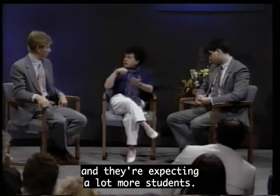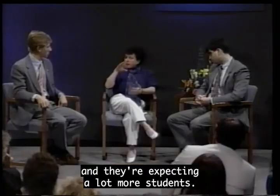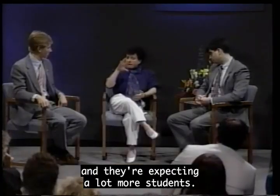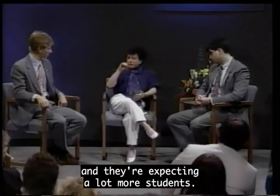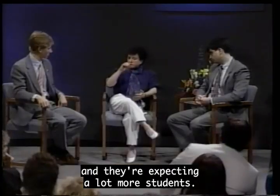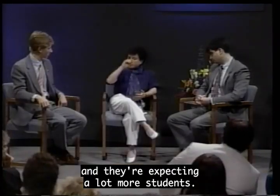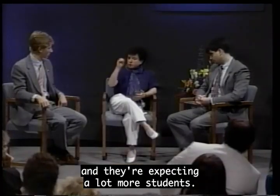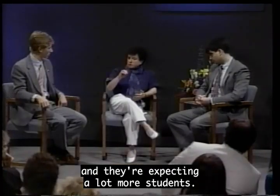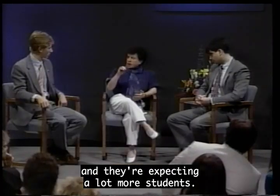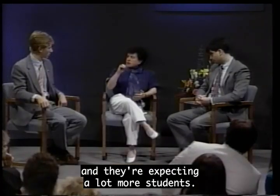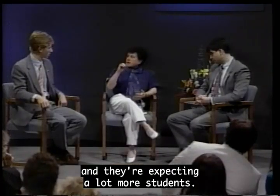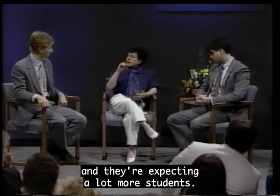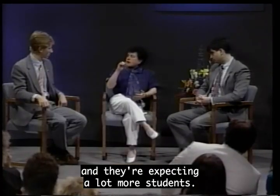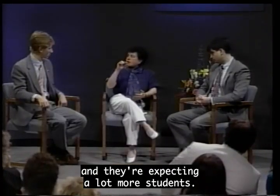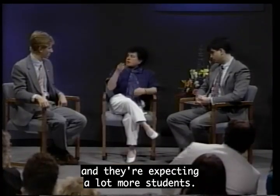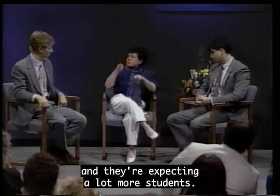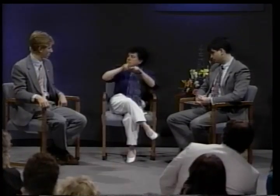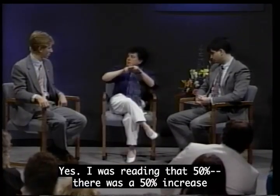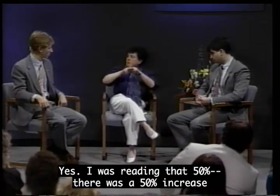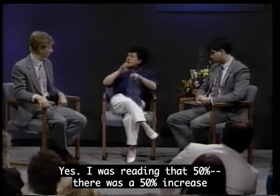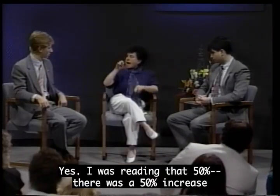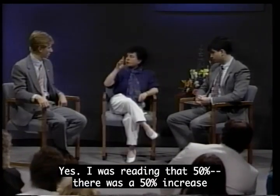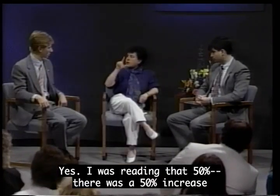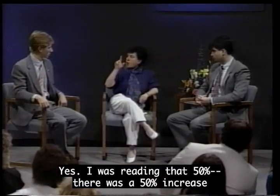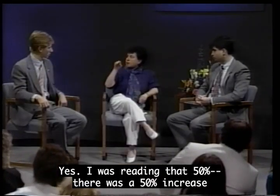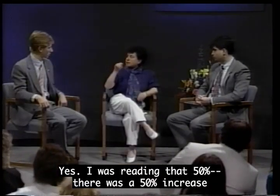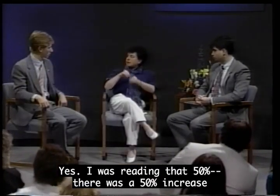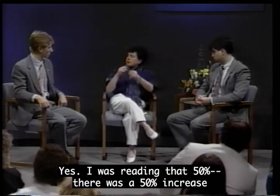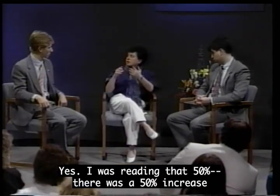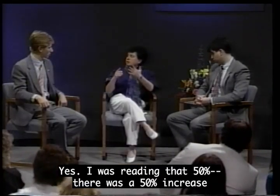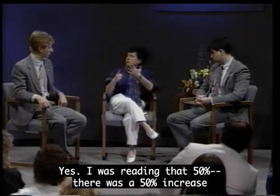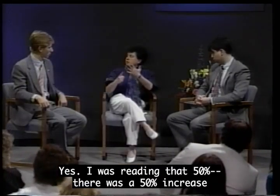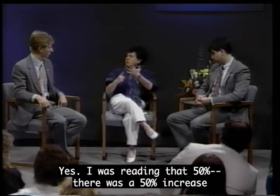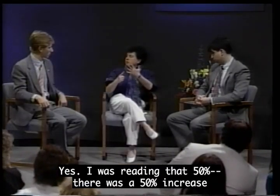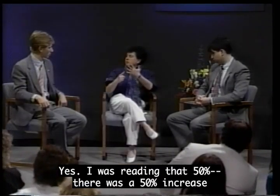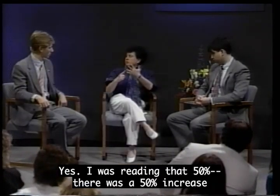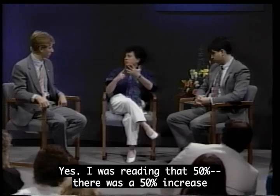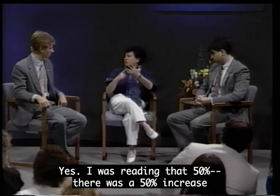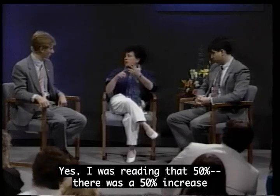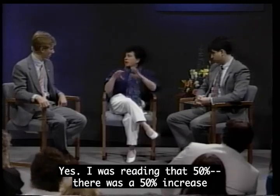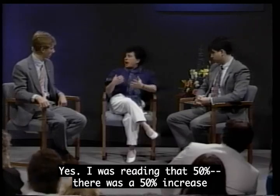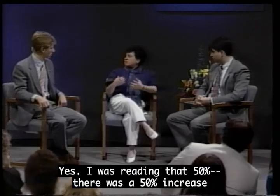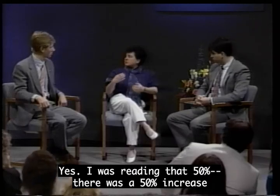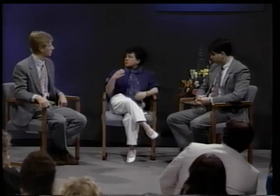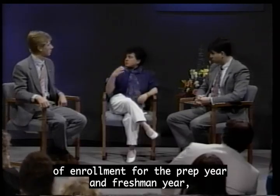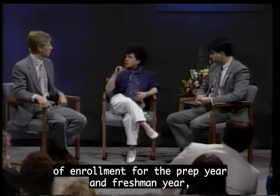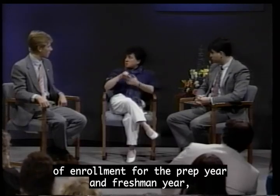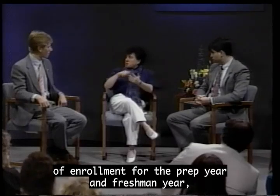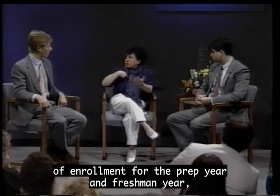students. Yes, I was reading that 50%, there was a 50% increase of enrollment for the